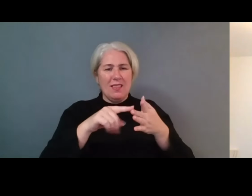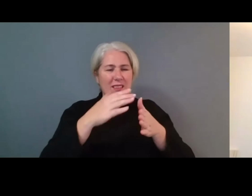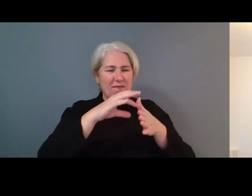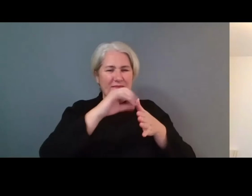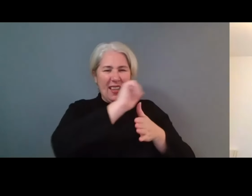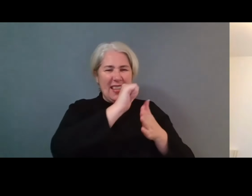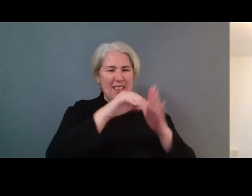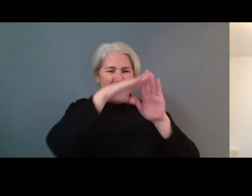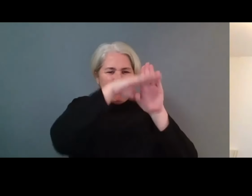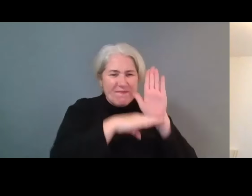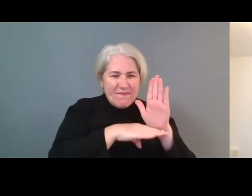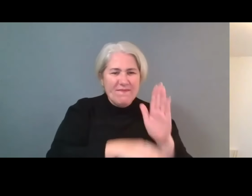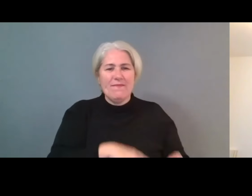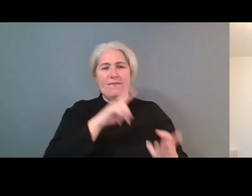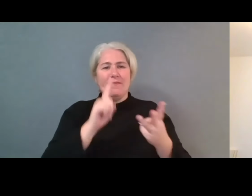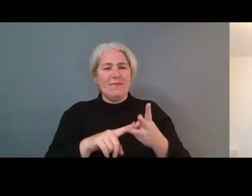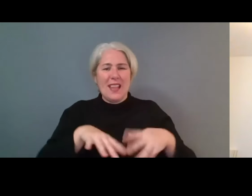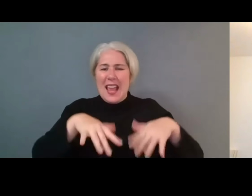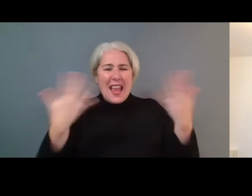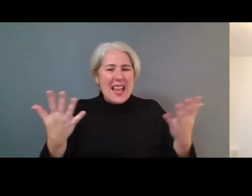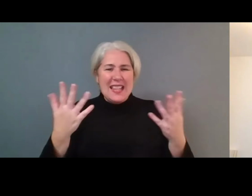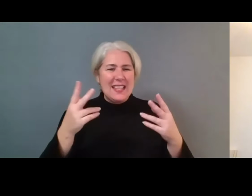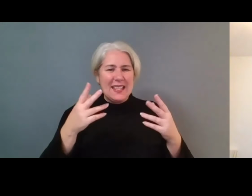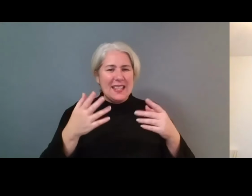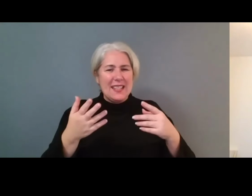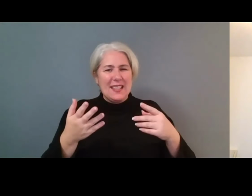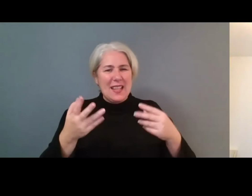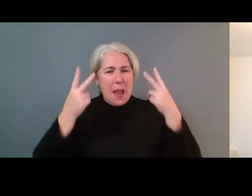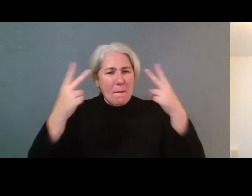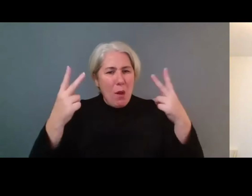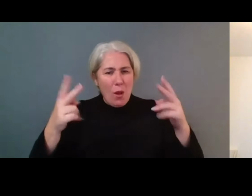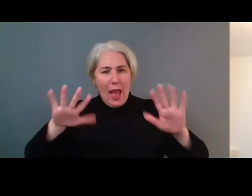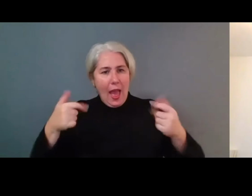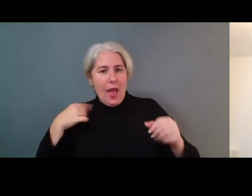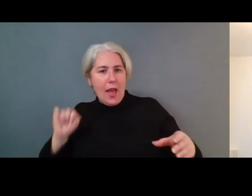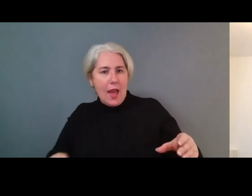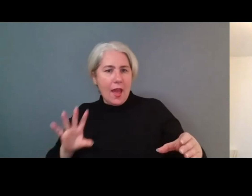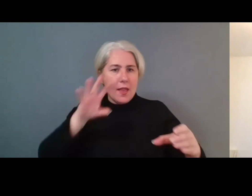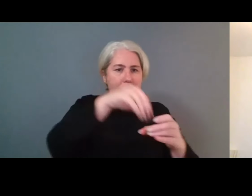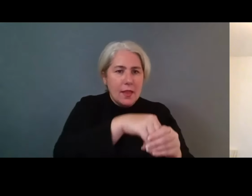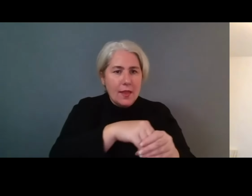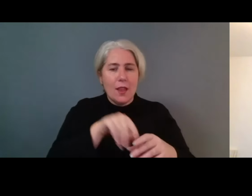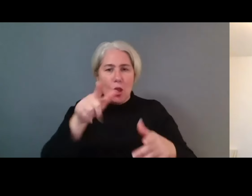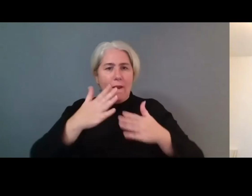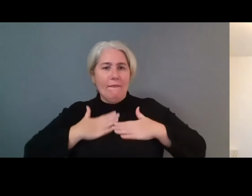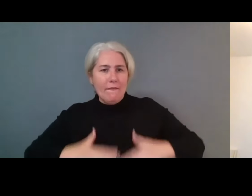is important for the contribution and for the process you want to contribute to.